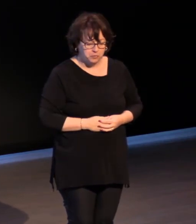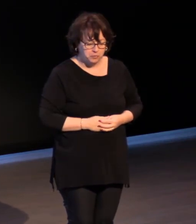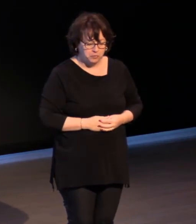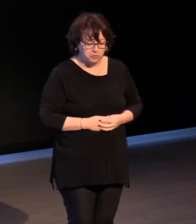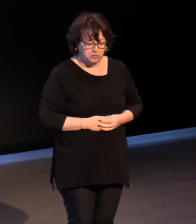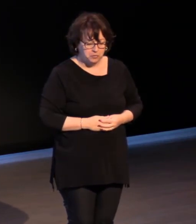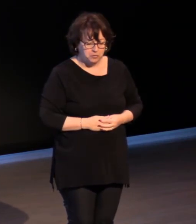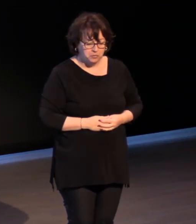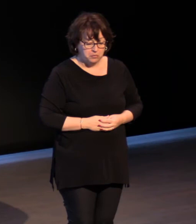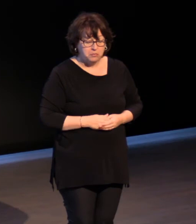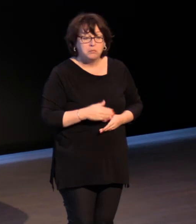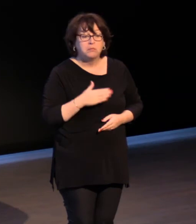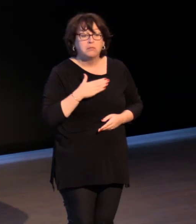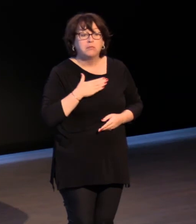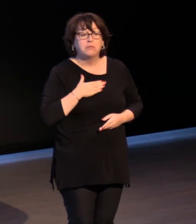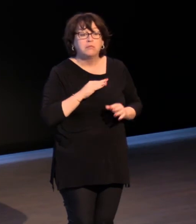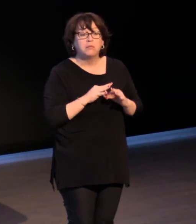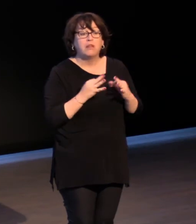Many from my family